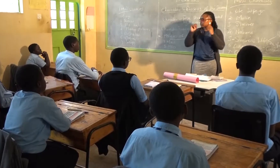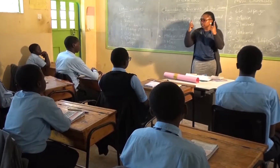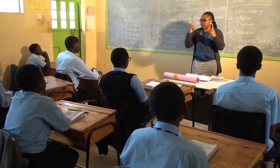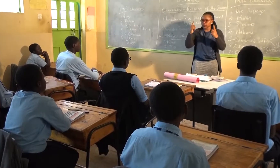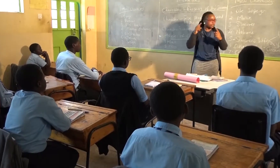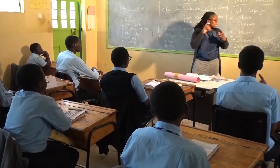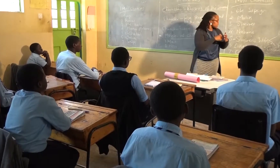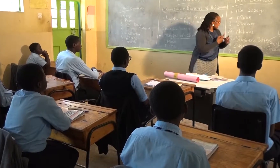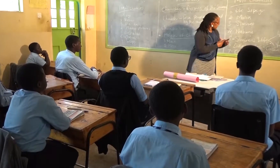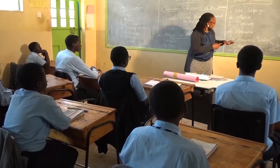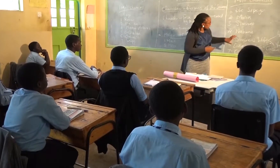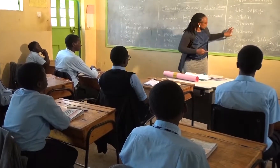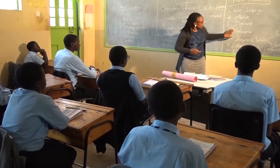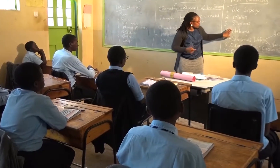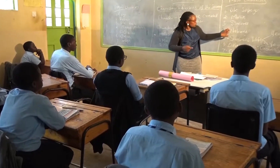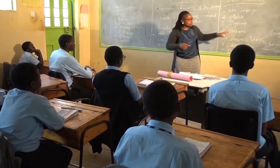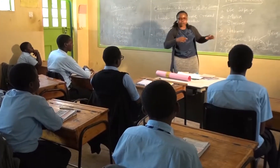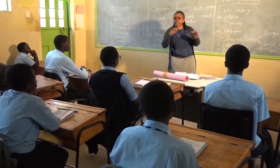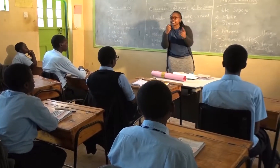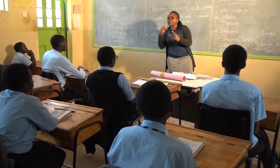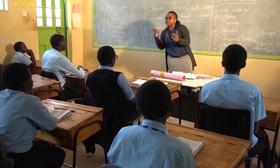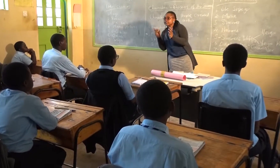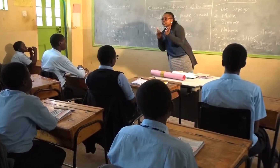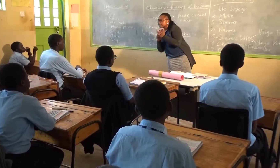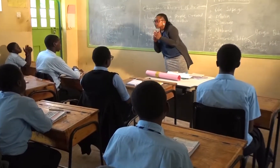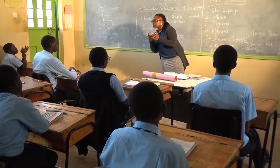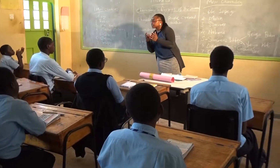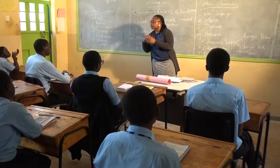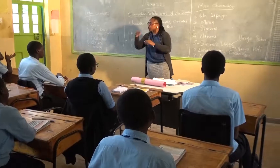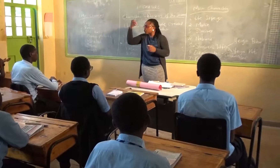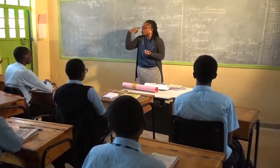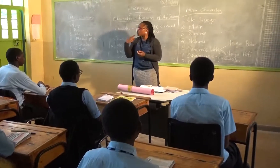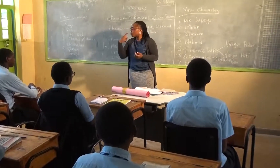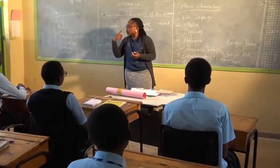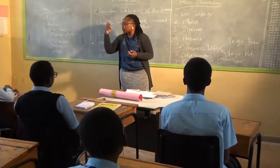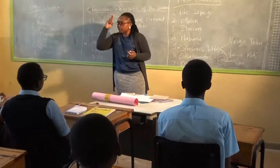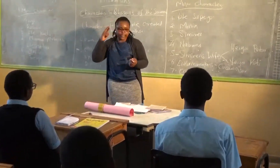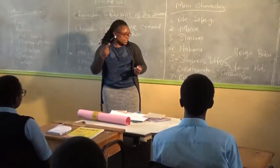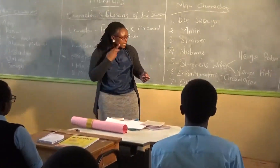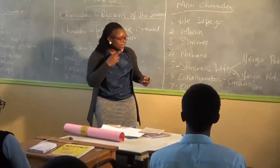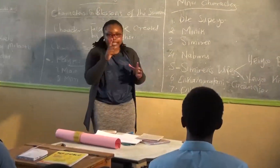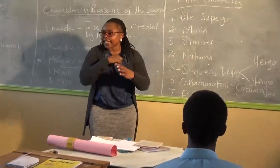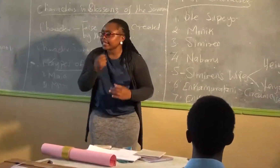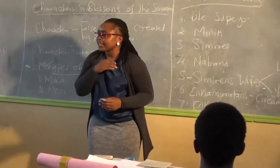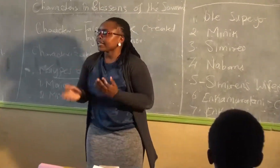So, then Nabaru for the treatment of who? Resian. And